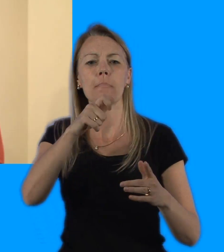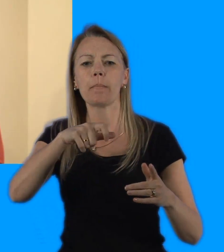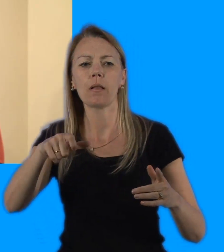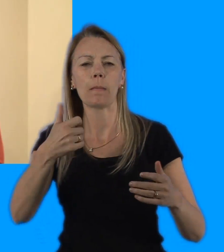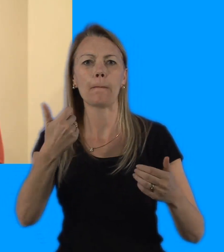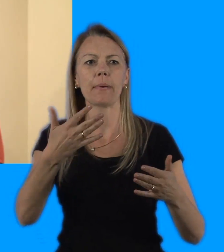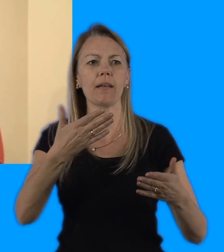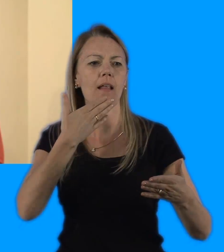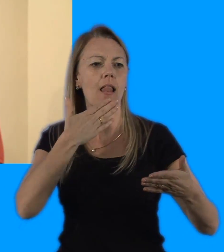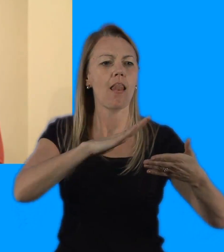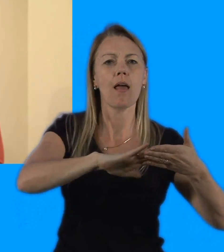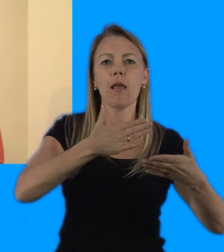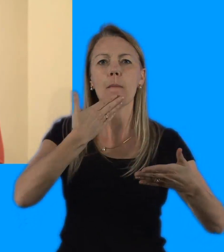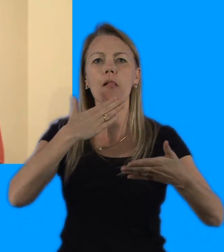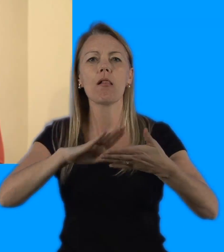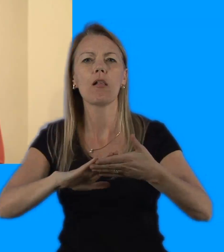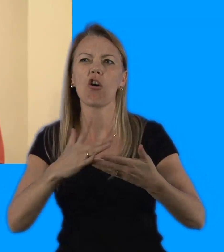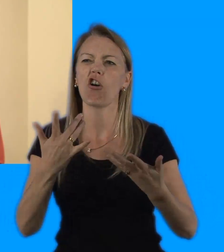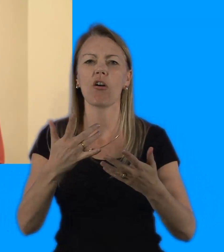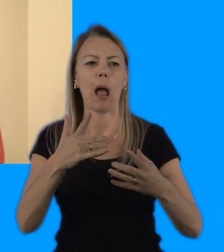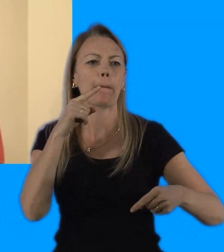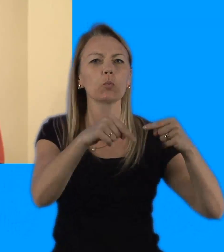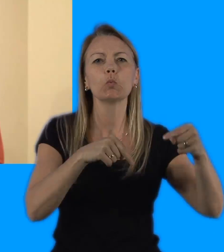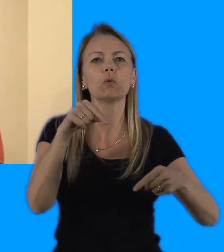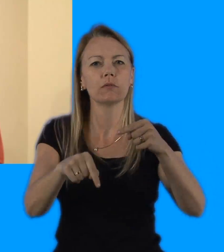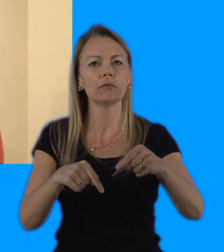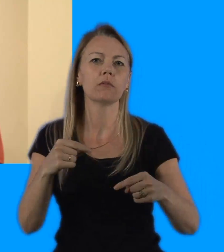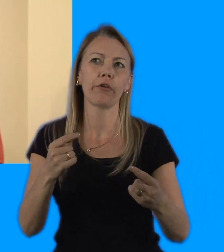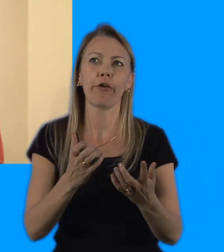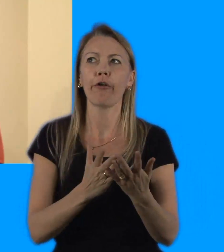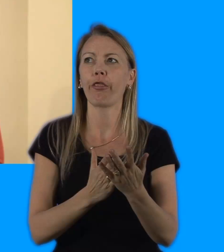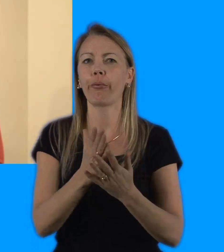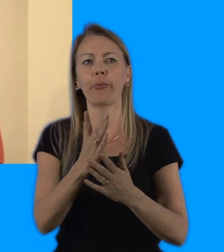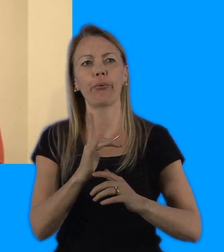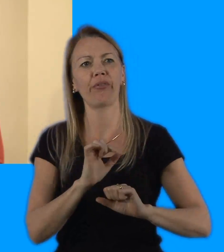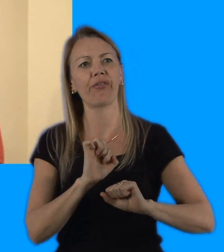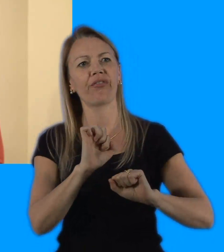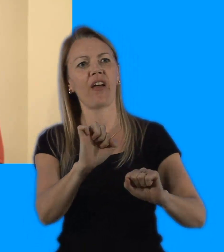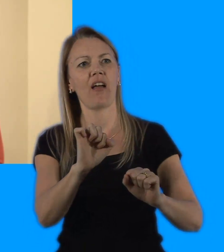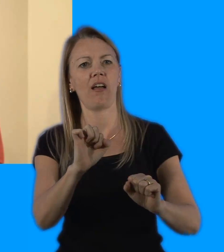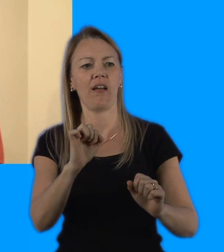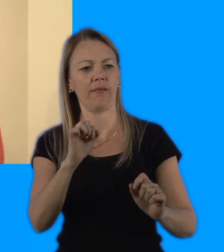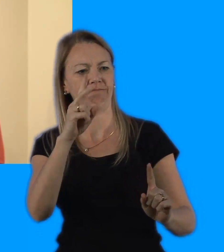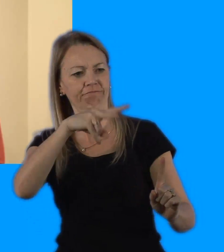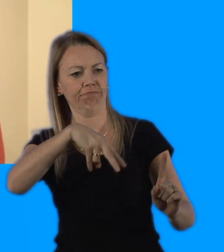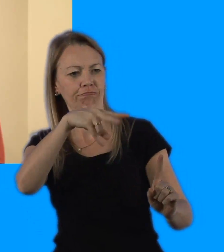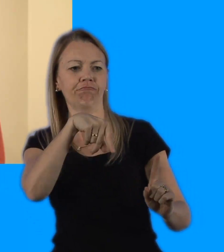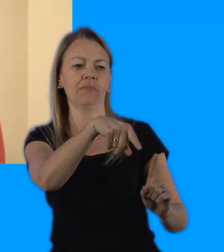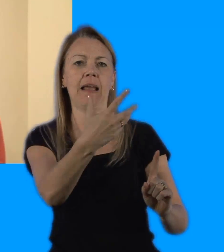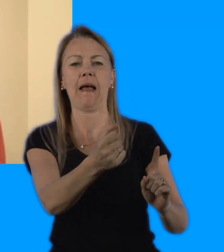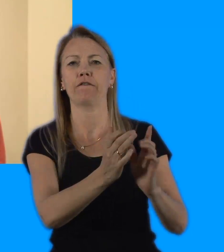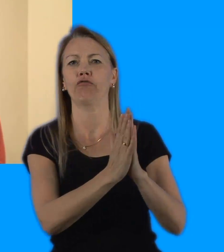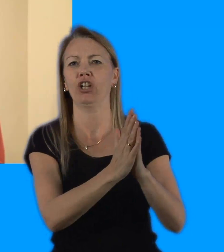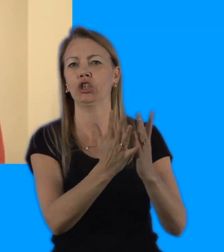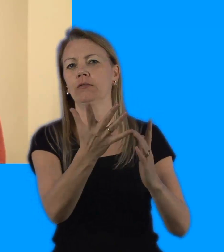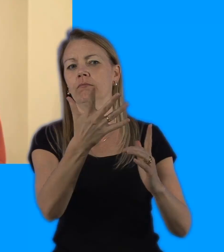pigeonholed, or even worse than that, abused because of their perceived